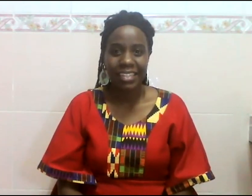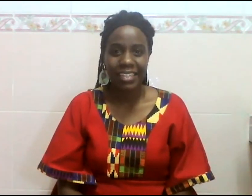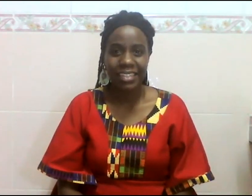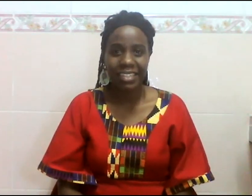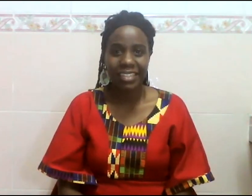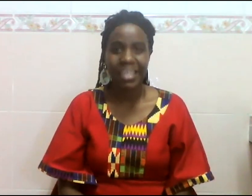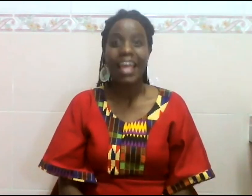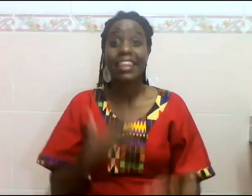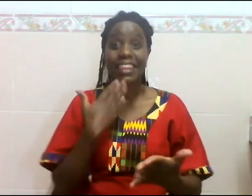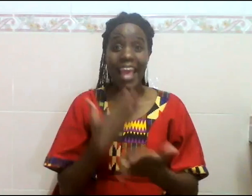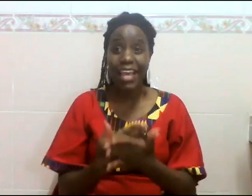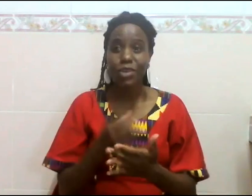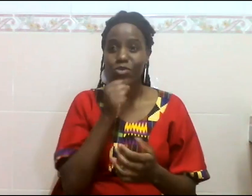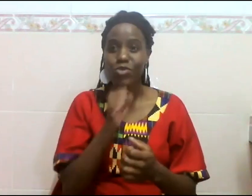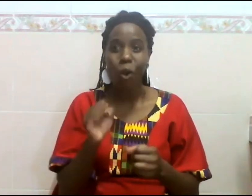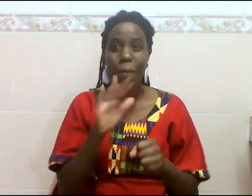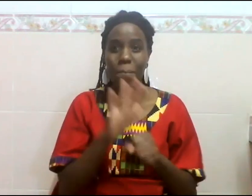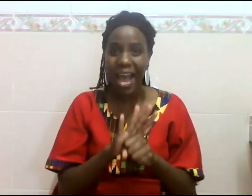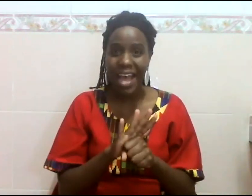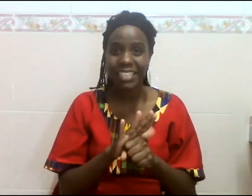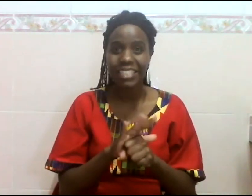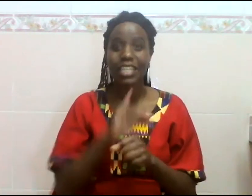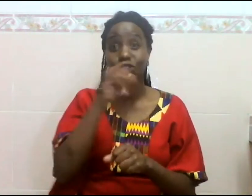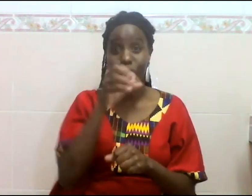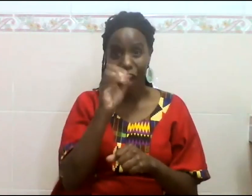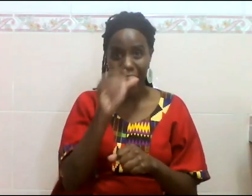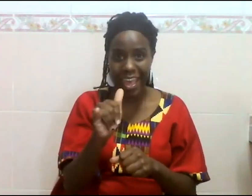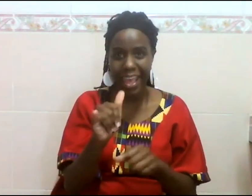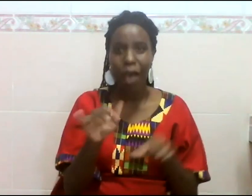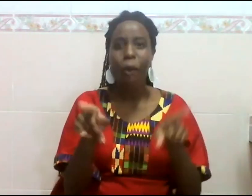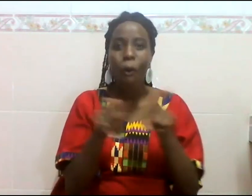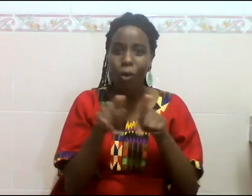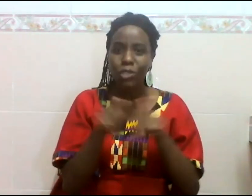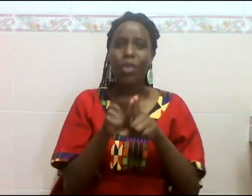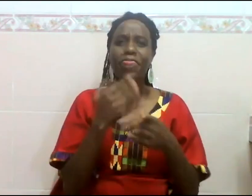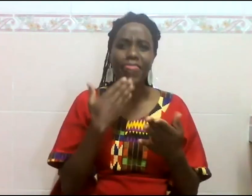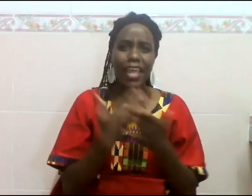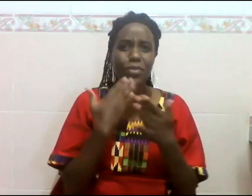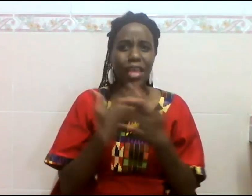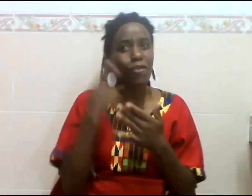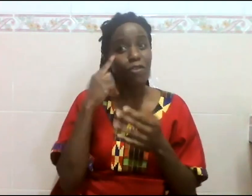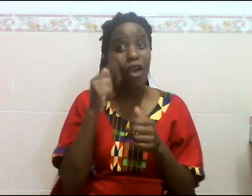Thank you so much, Joy. And again, thank you for everybody who's still here.